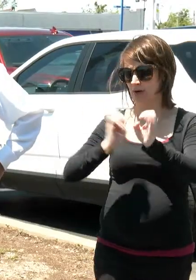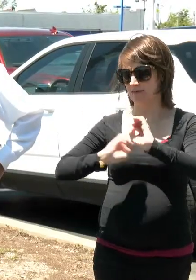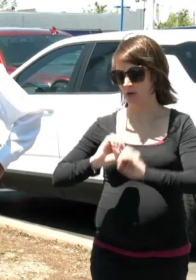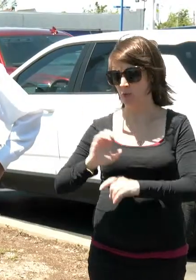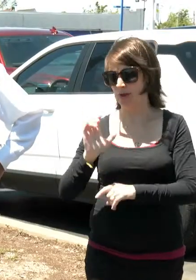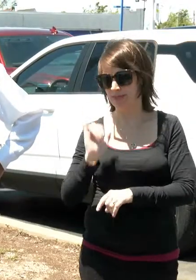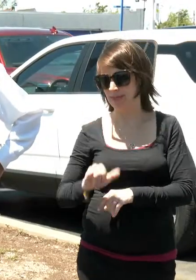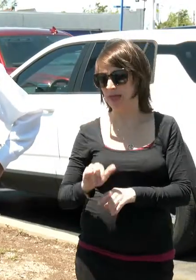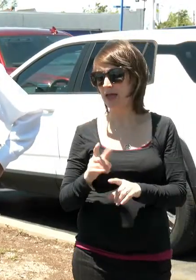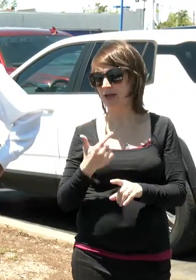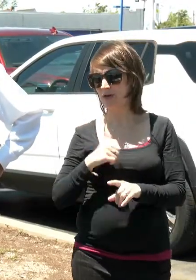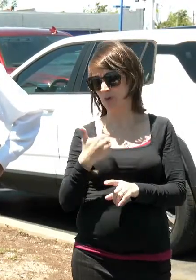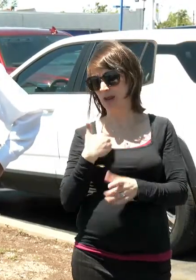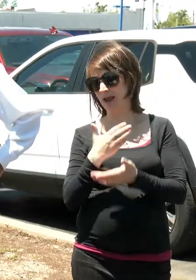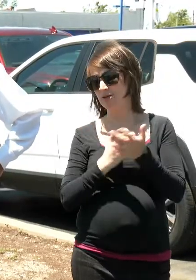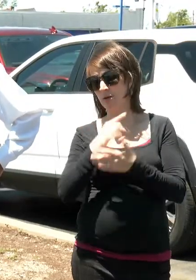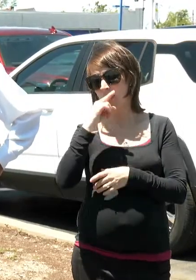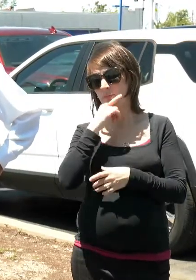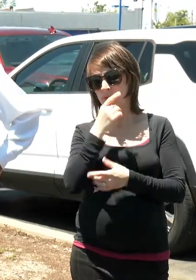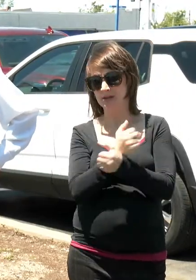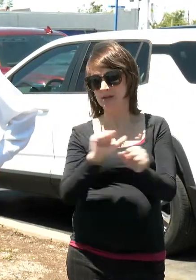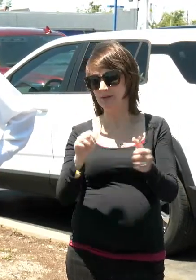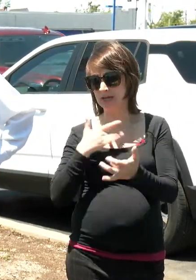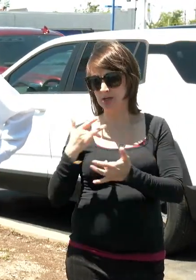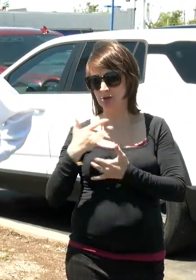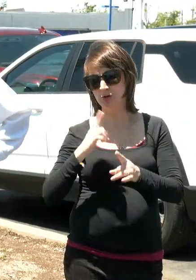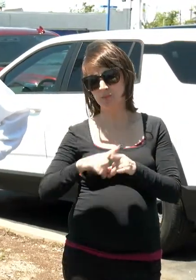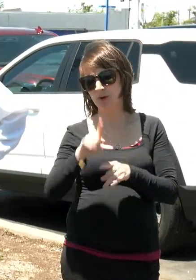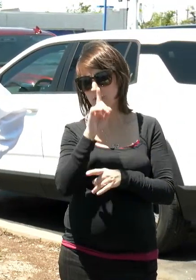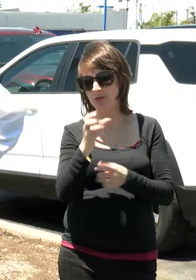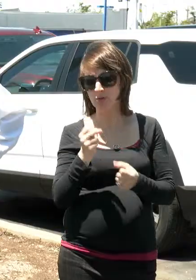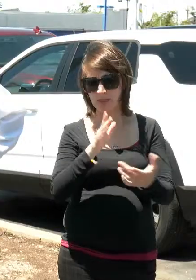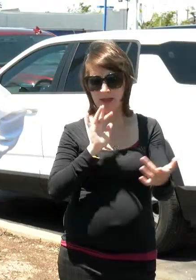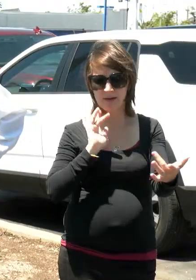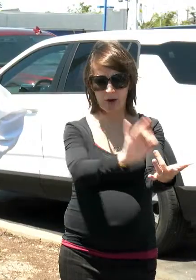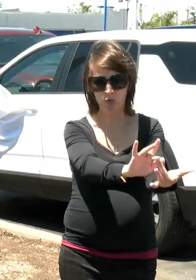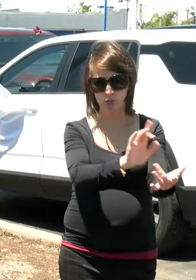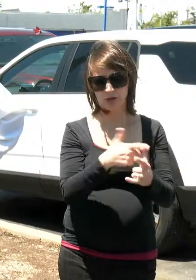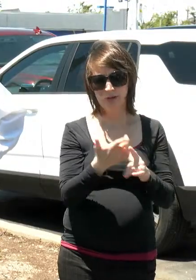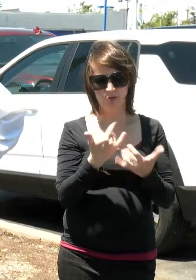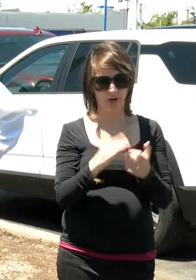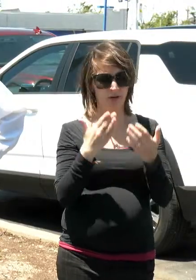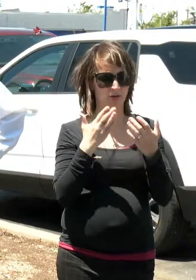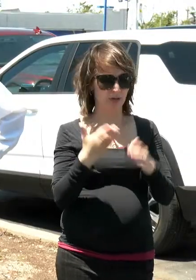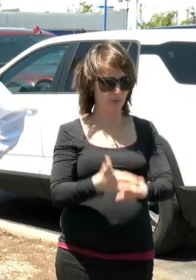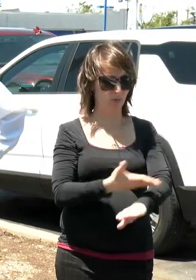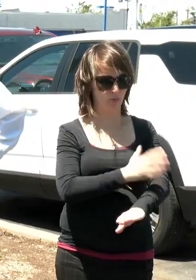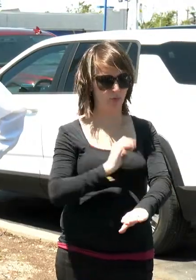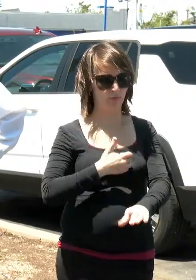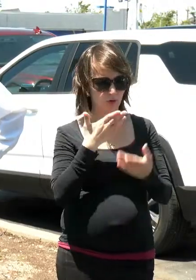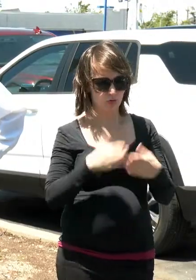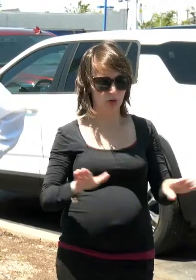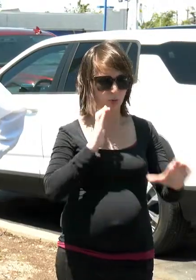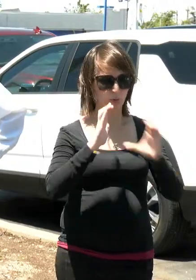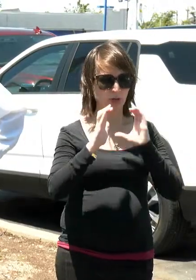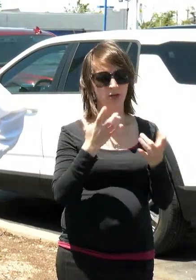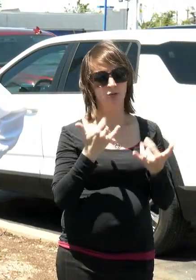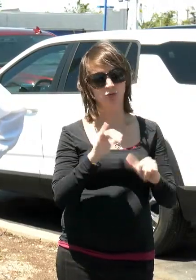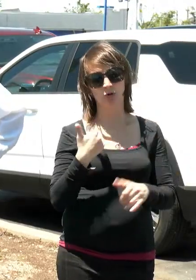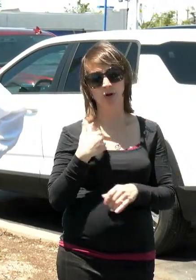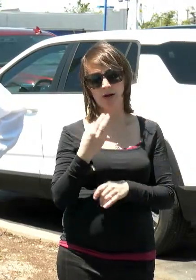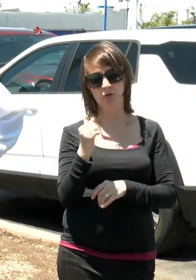are some public safety concerns, but really there's just a lot of outreach and general communication. We're hoping to have a humanitarian component, a